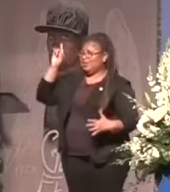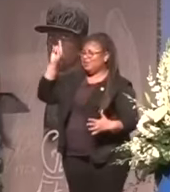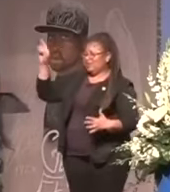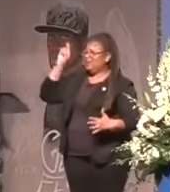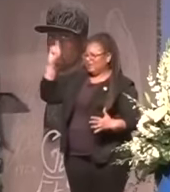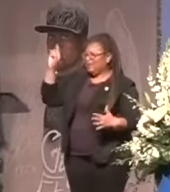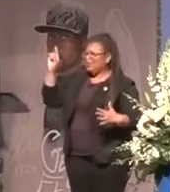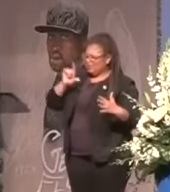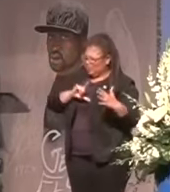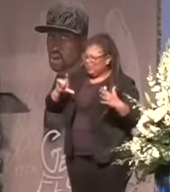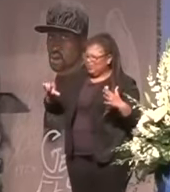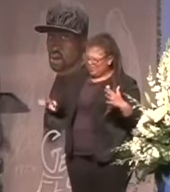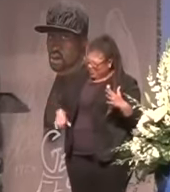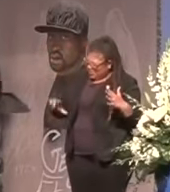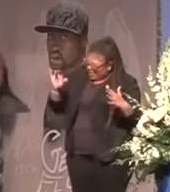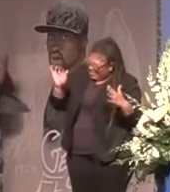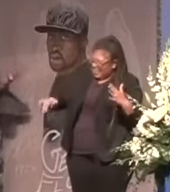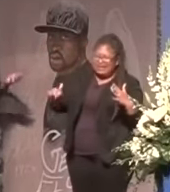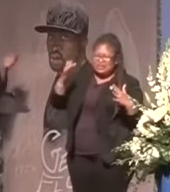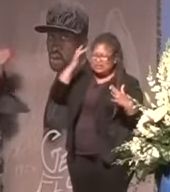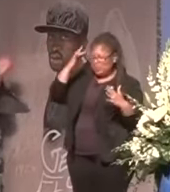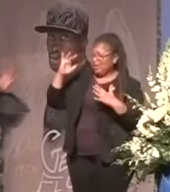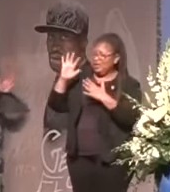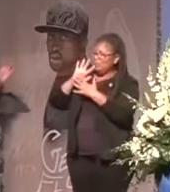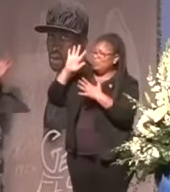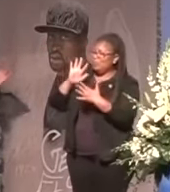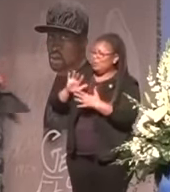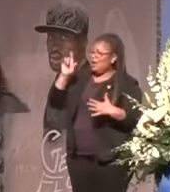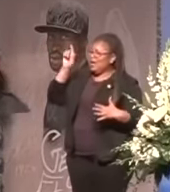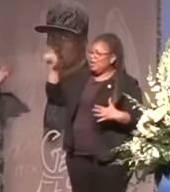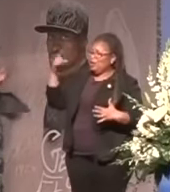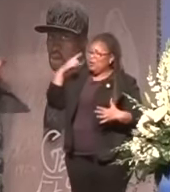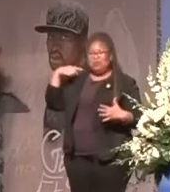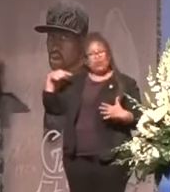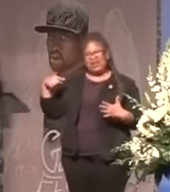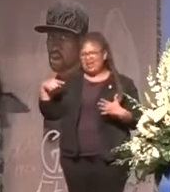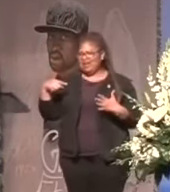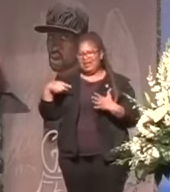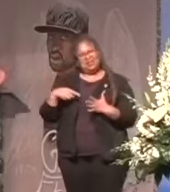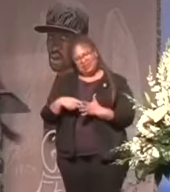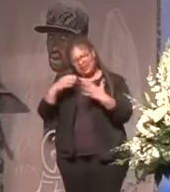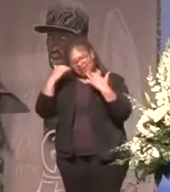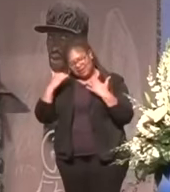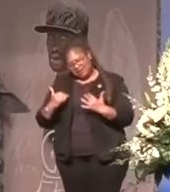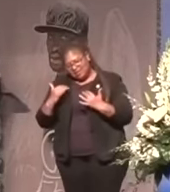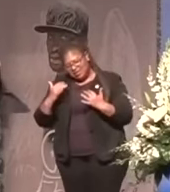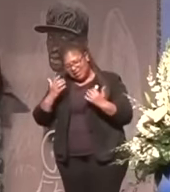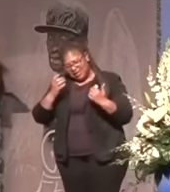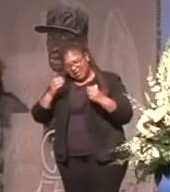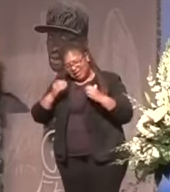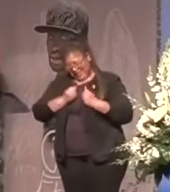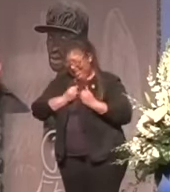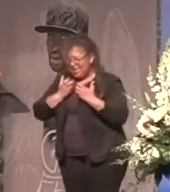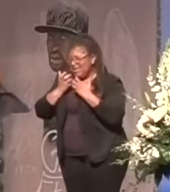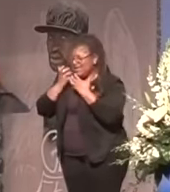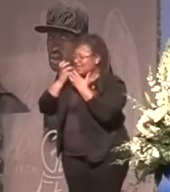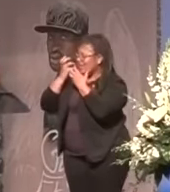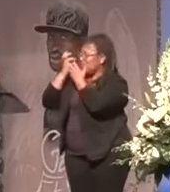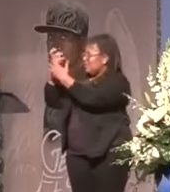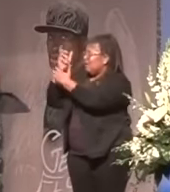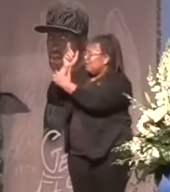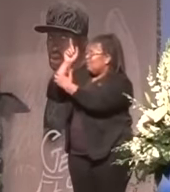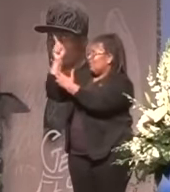That's why I praise you for this. For this I give you.